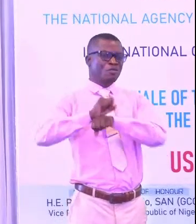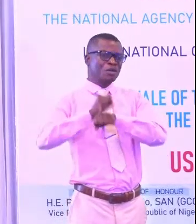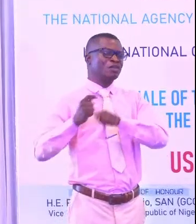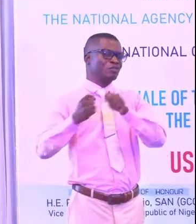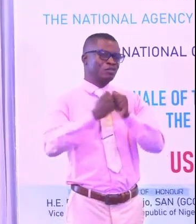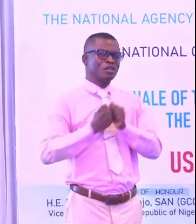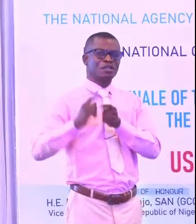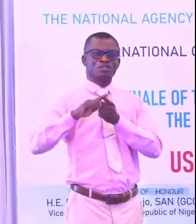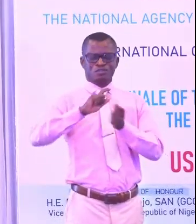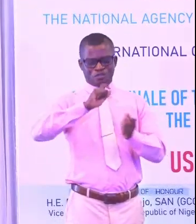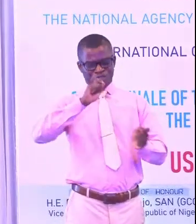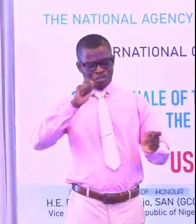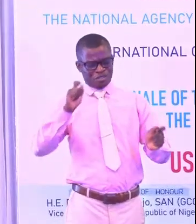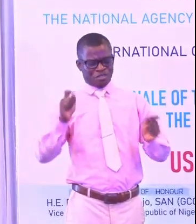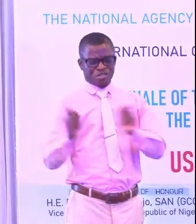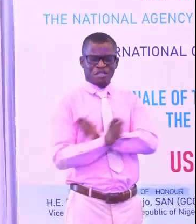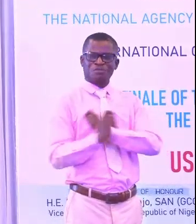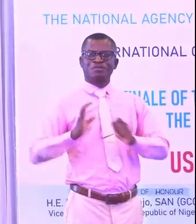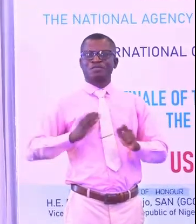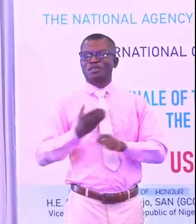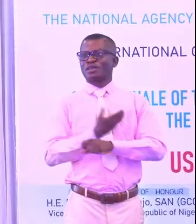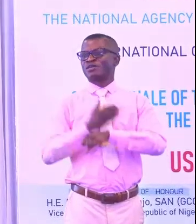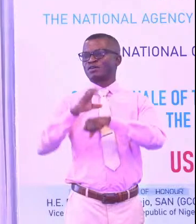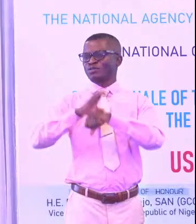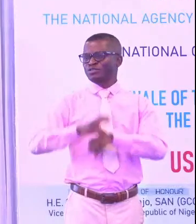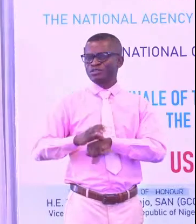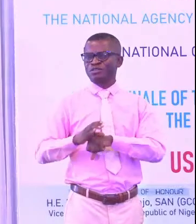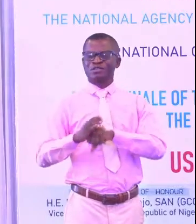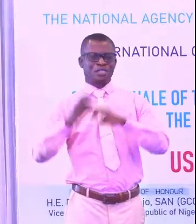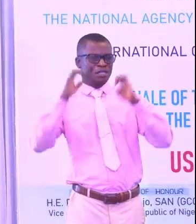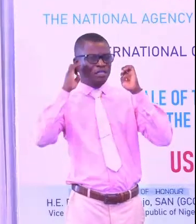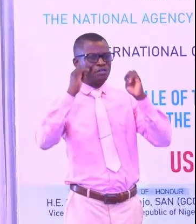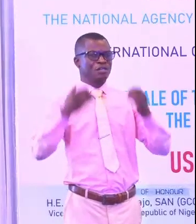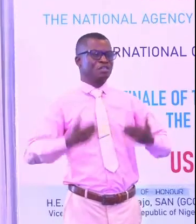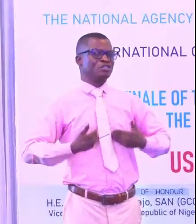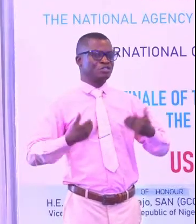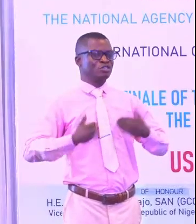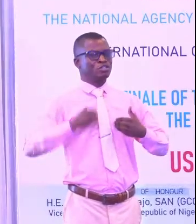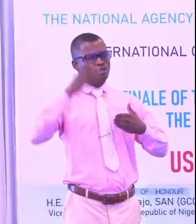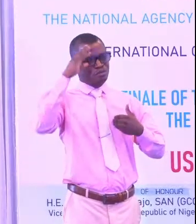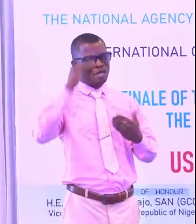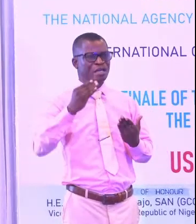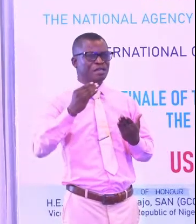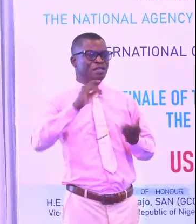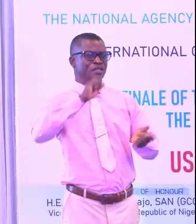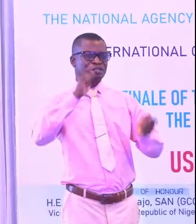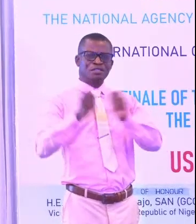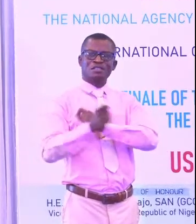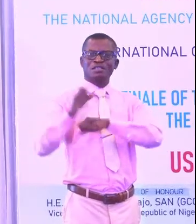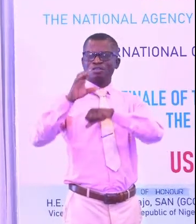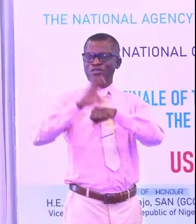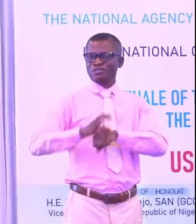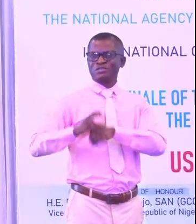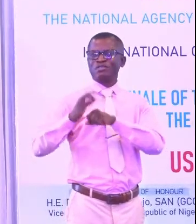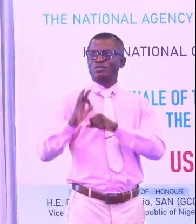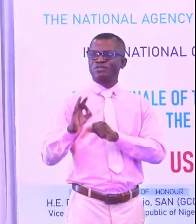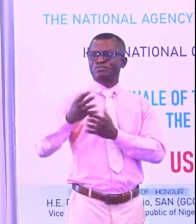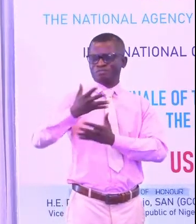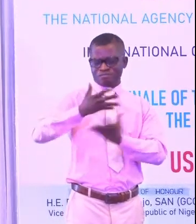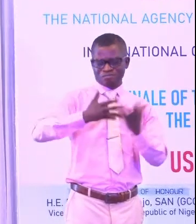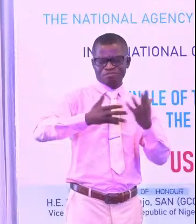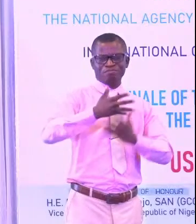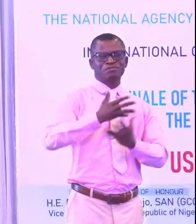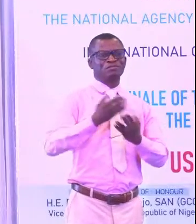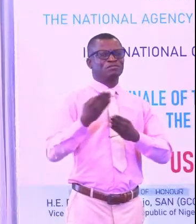culture, by educating young men, changing the culture of sexualizing